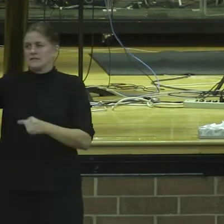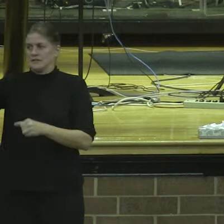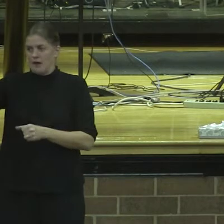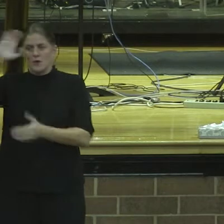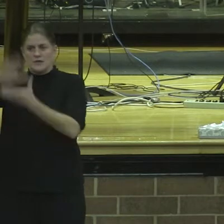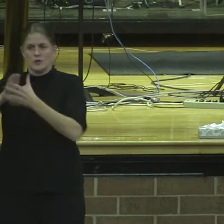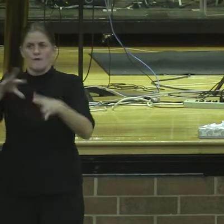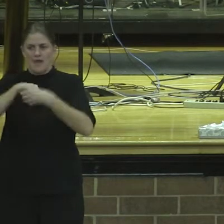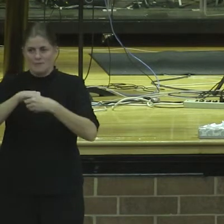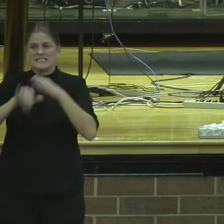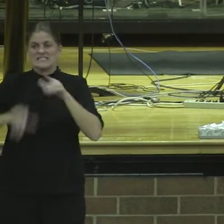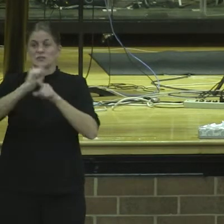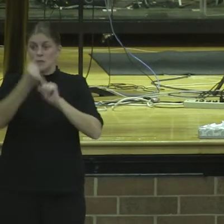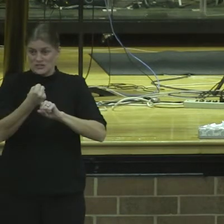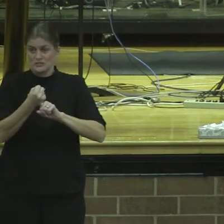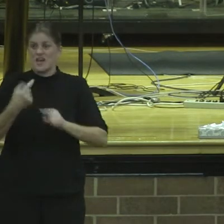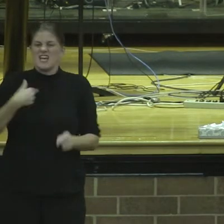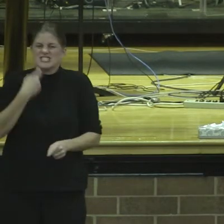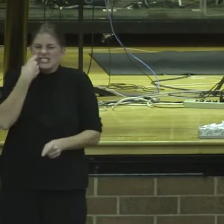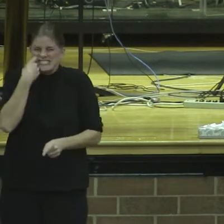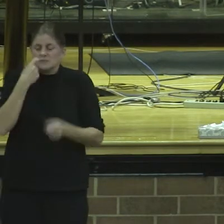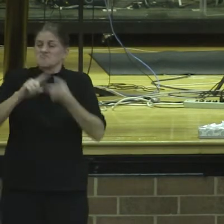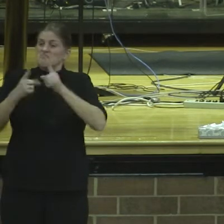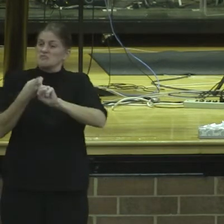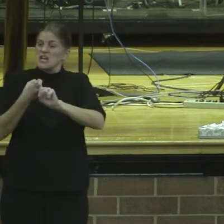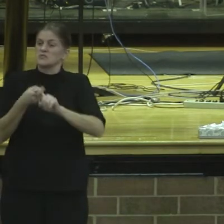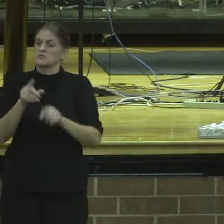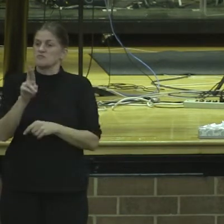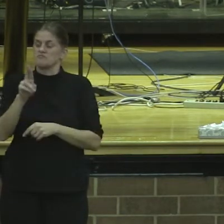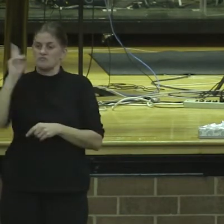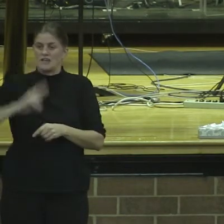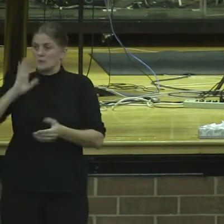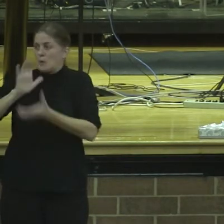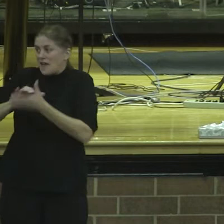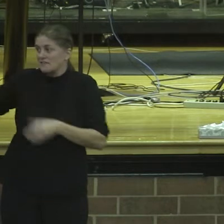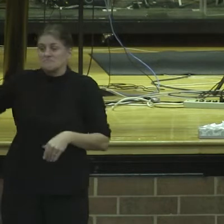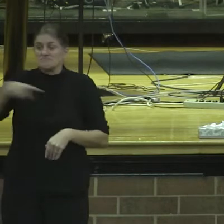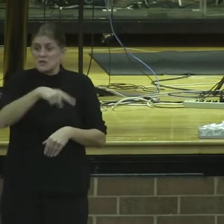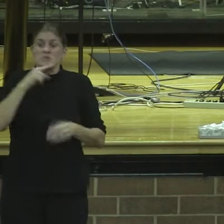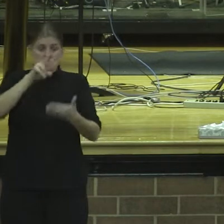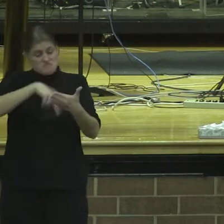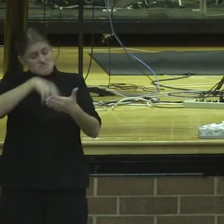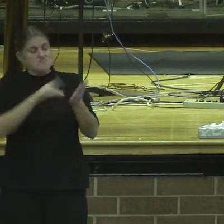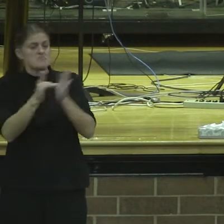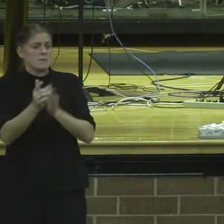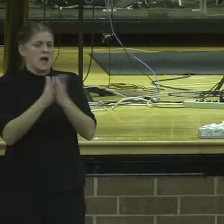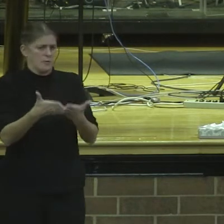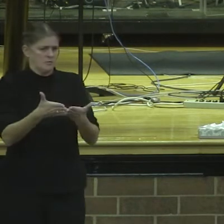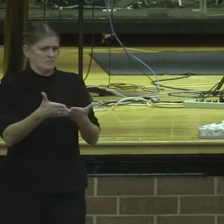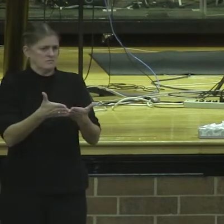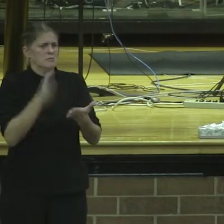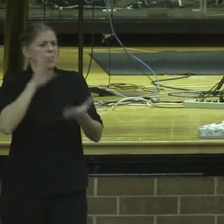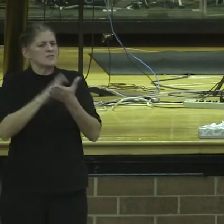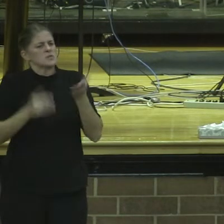Tom. But I was just friends with Rachel. And we were reading the Bible, because Rachel said she needed to learn how to get a